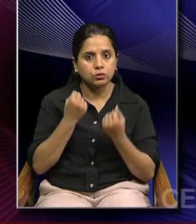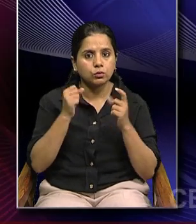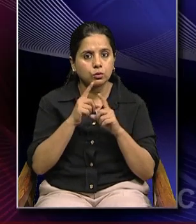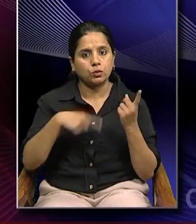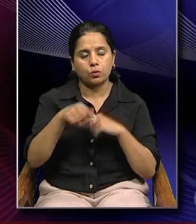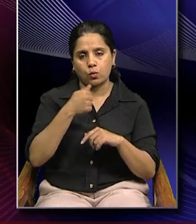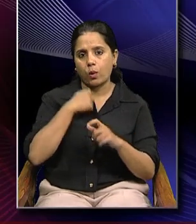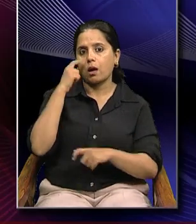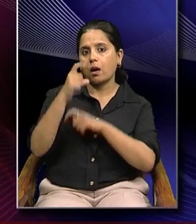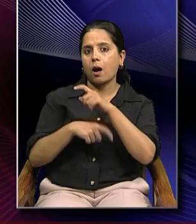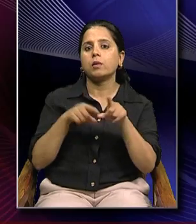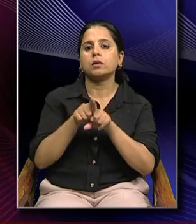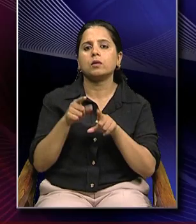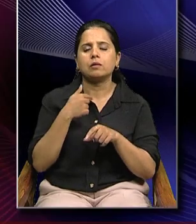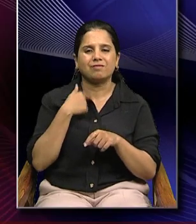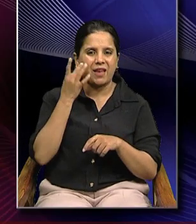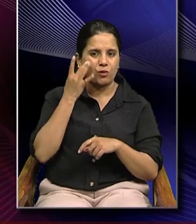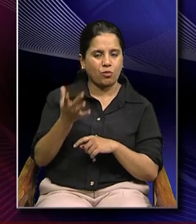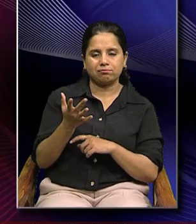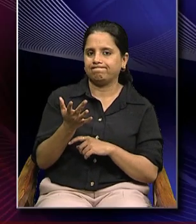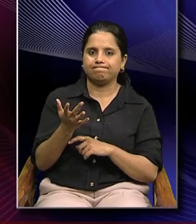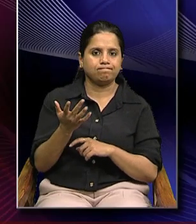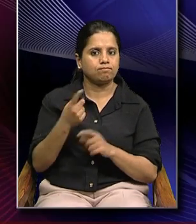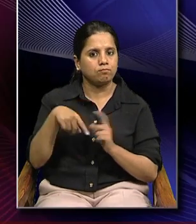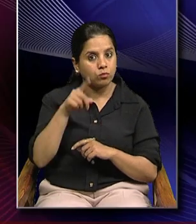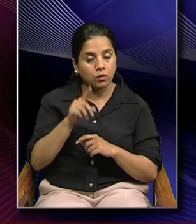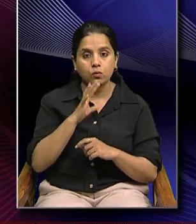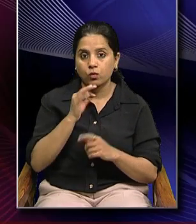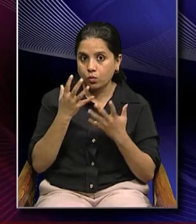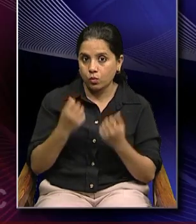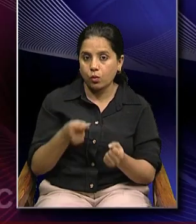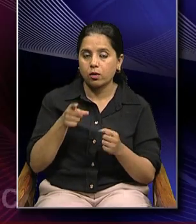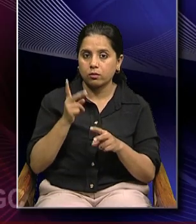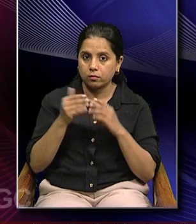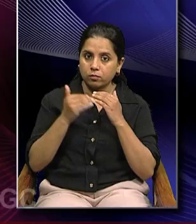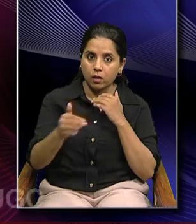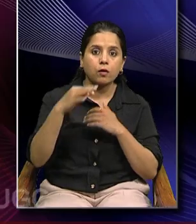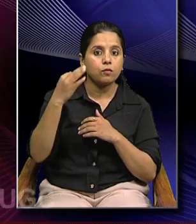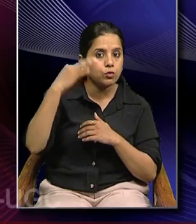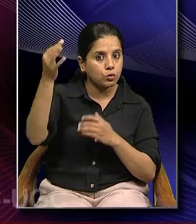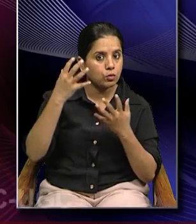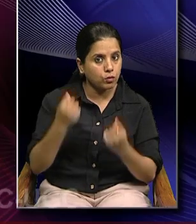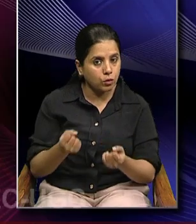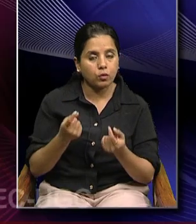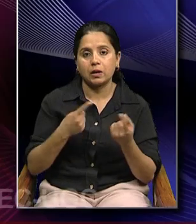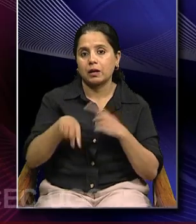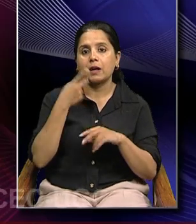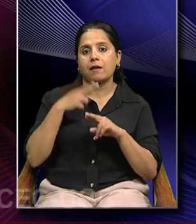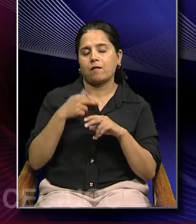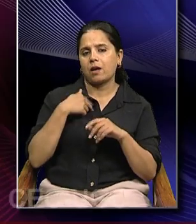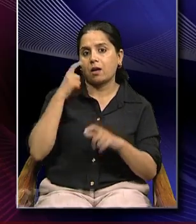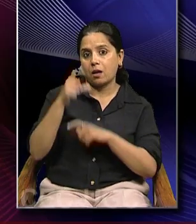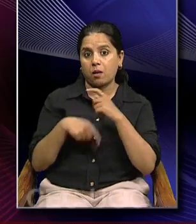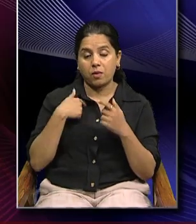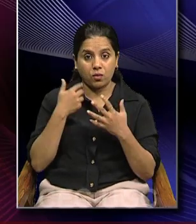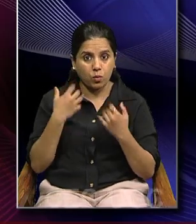ours as a company, I cannot ignore if I really wish to have a sustained future, or if as a company I really